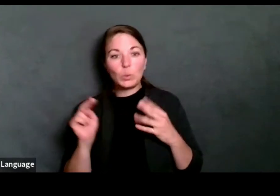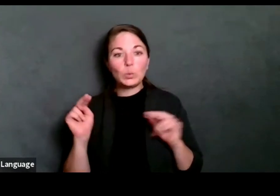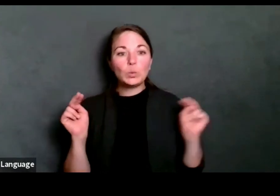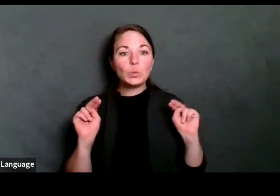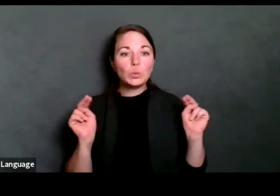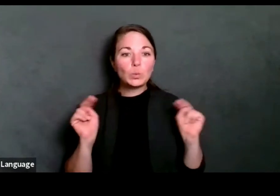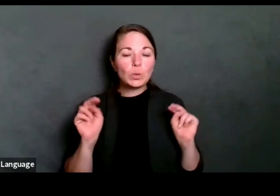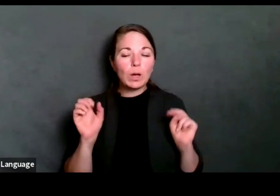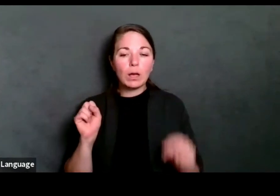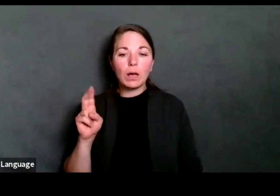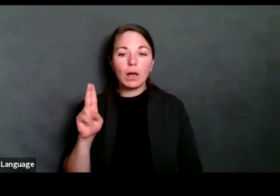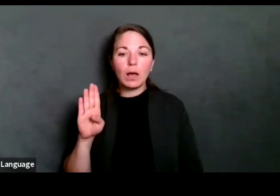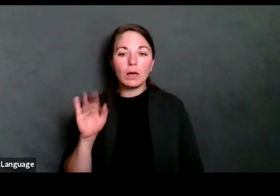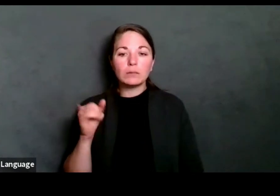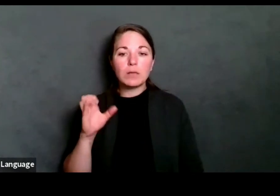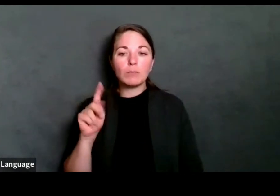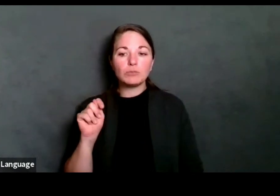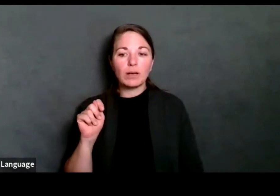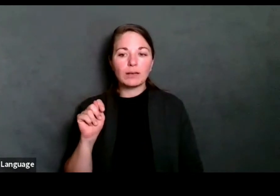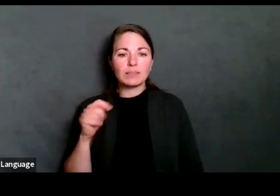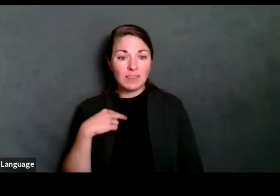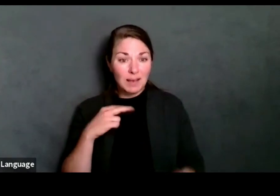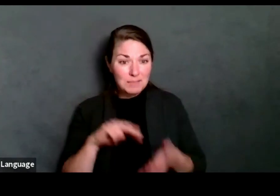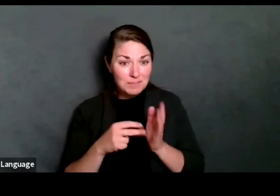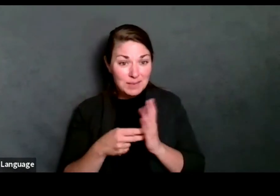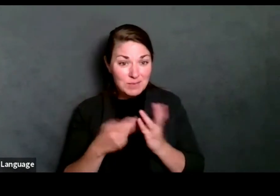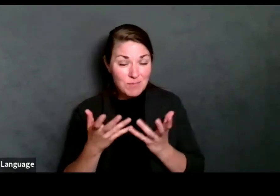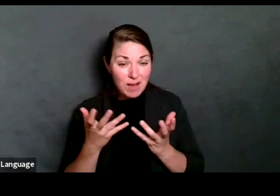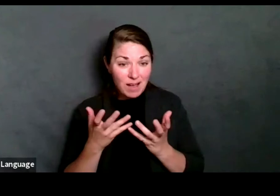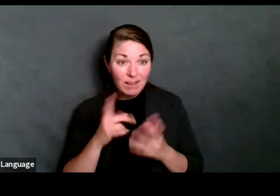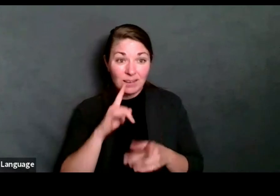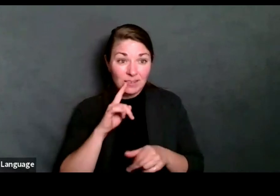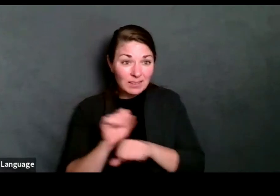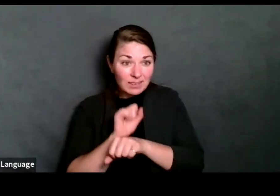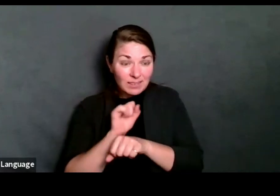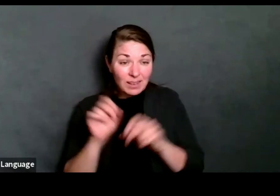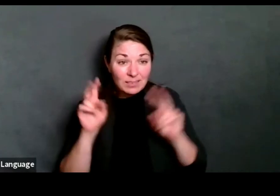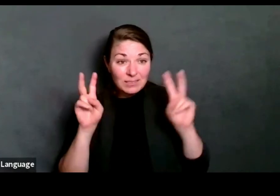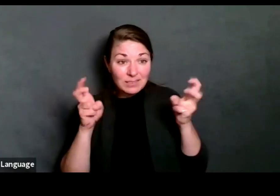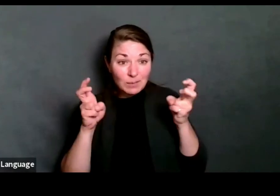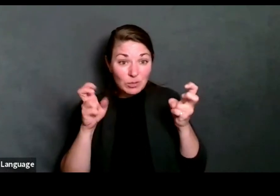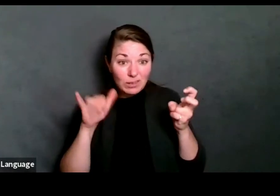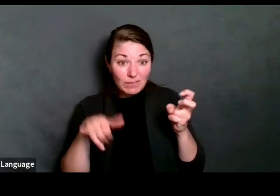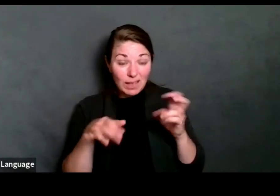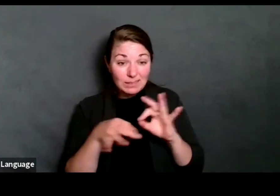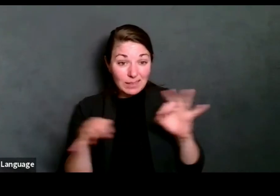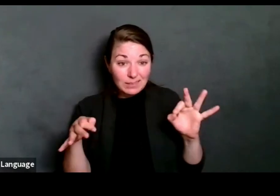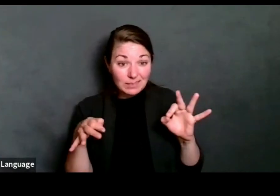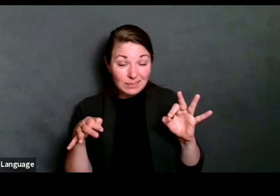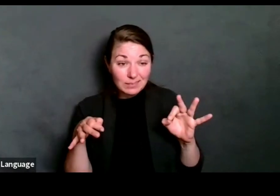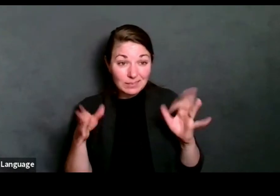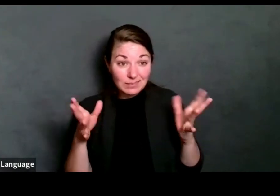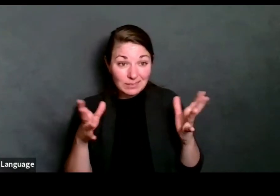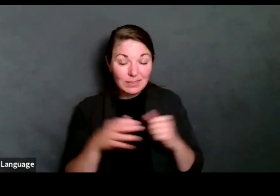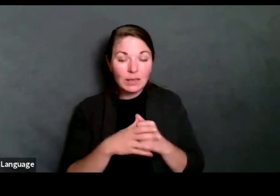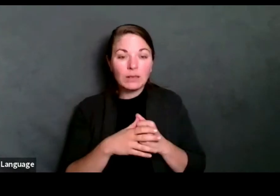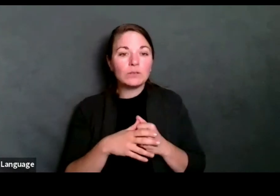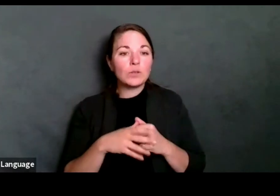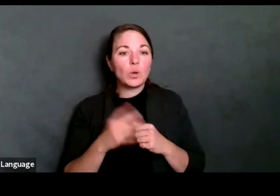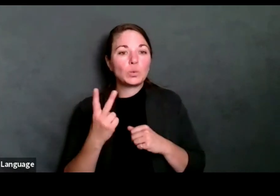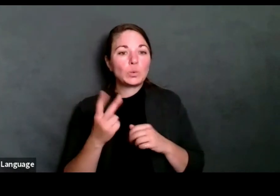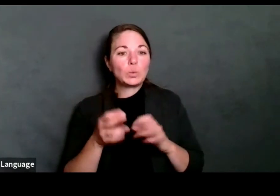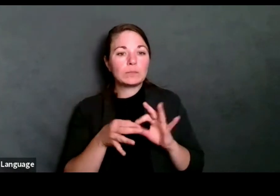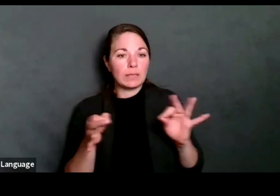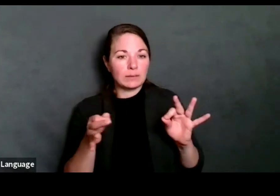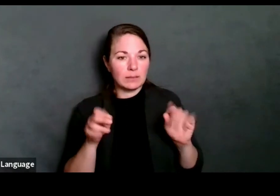to their elementary school grammar lessons, when I say neutral subjects, I mean literally the subject of the sentence. Think about how different